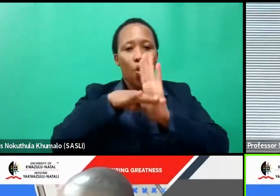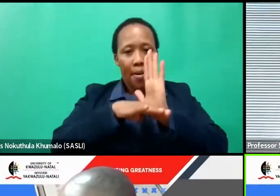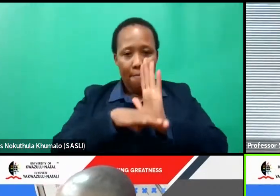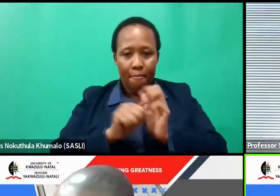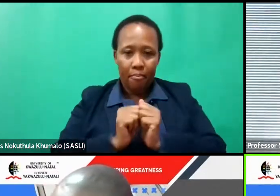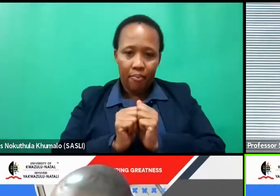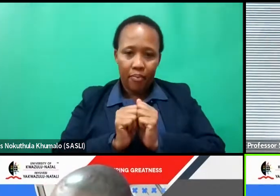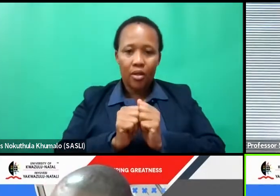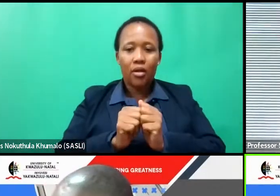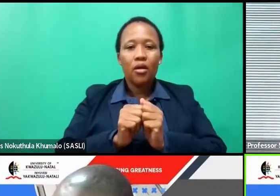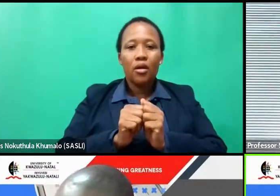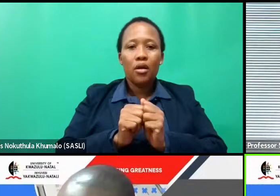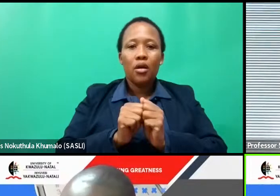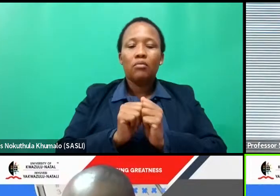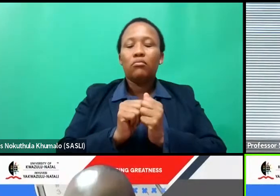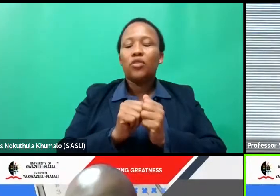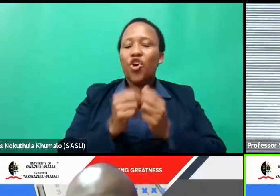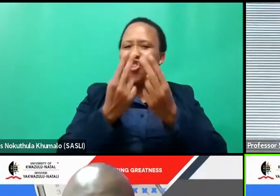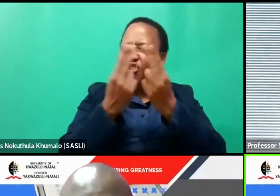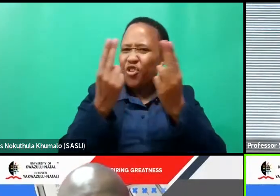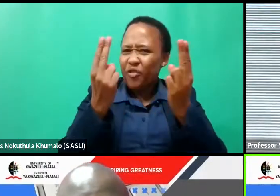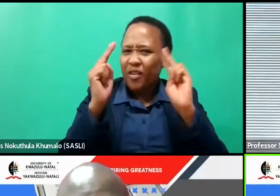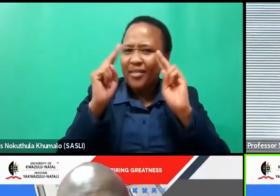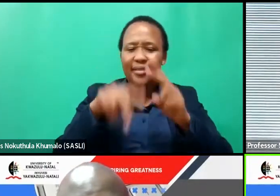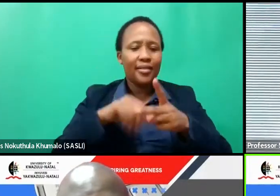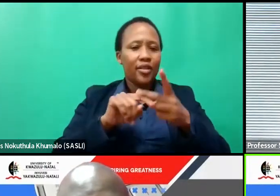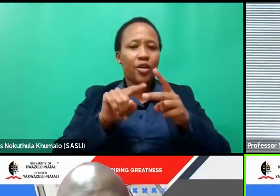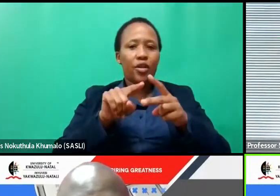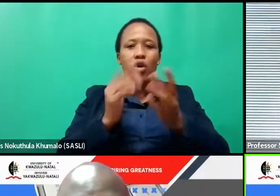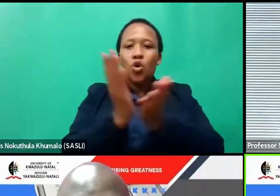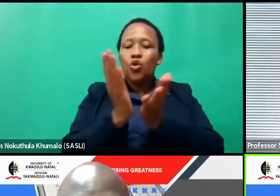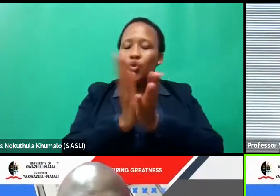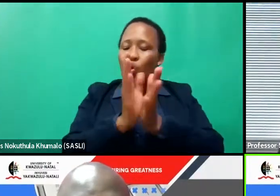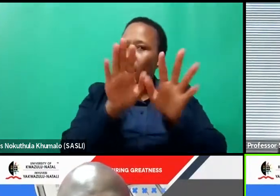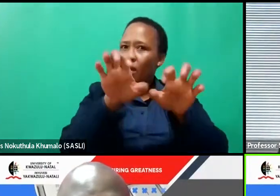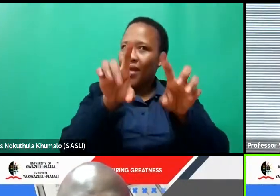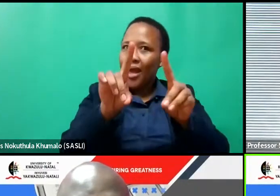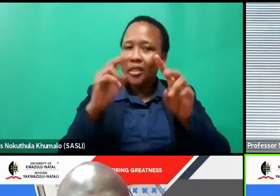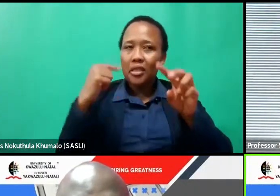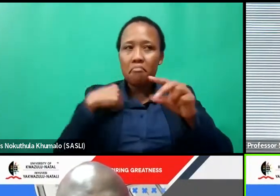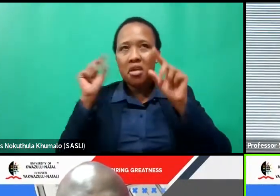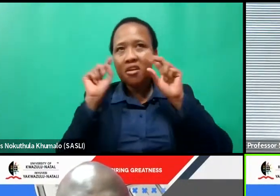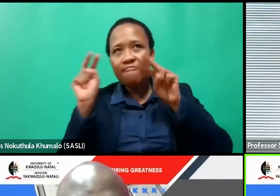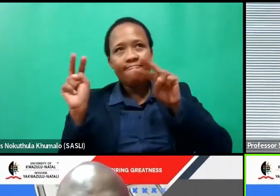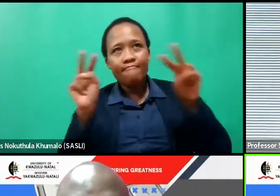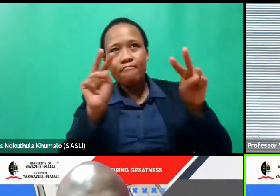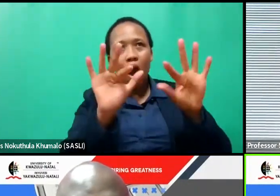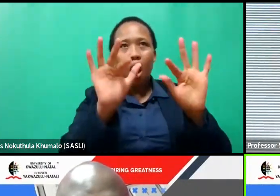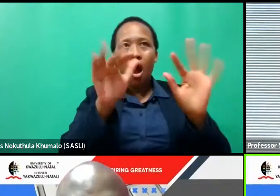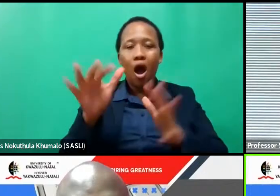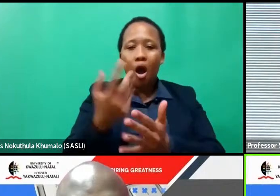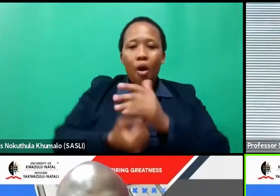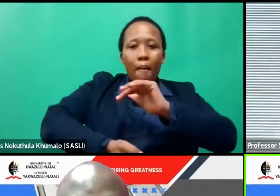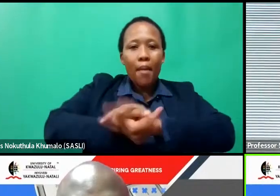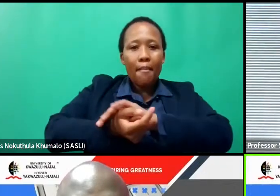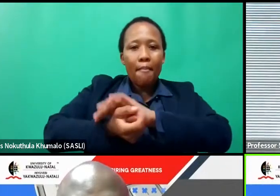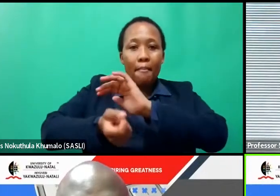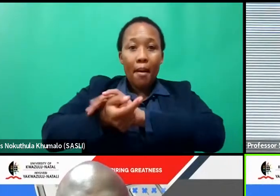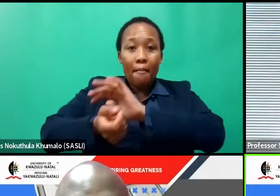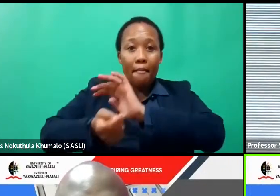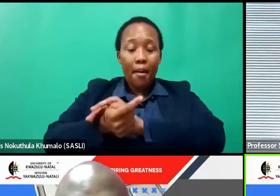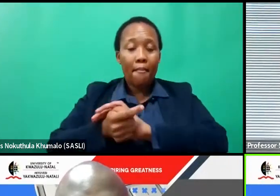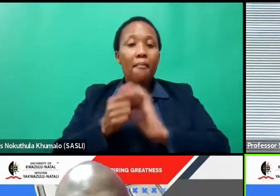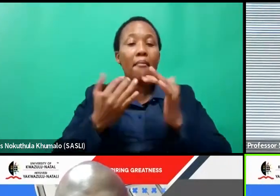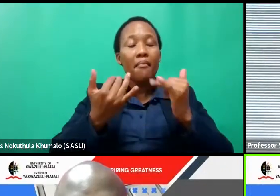mergers of universities and schools of education happened. And it would appear that we seem to have lost a lot